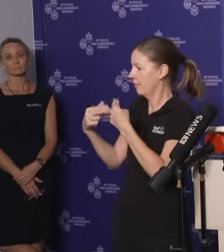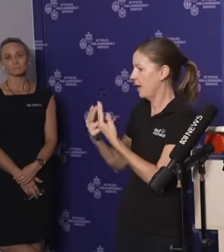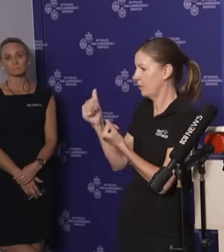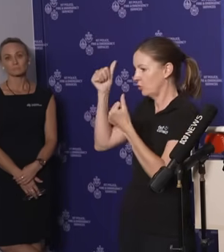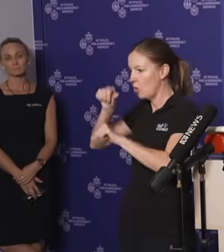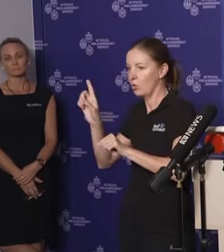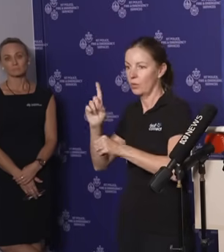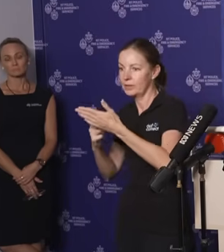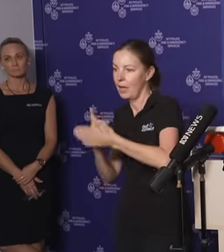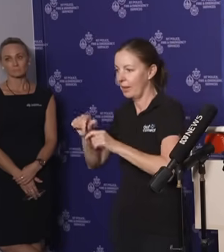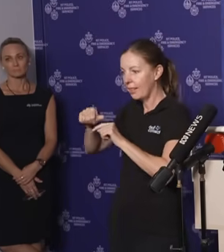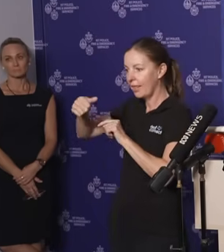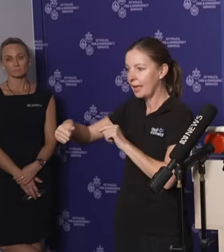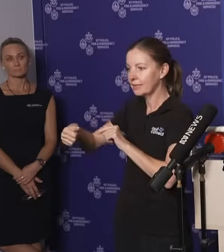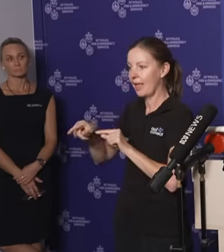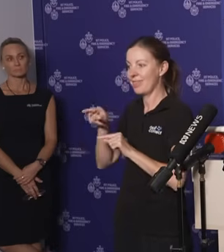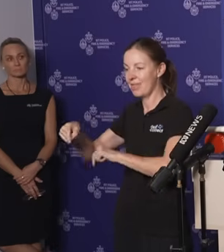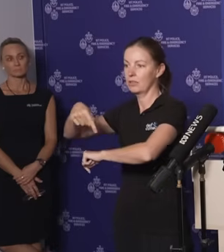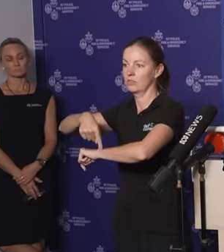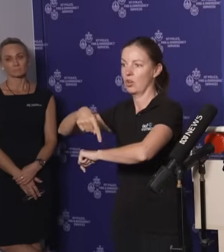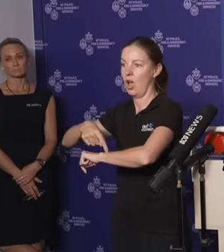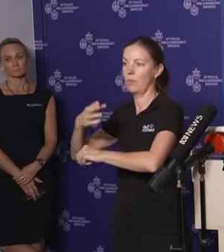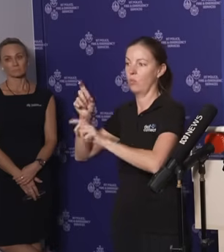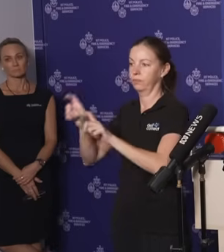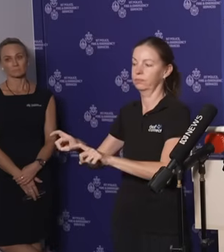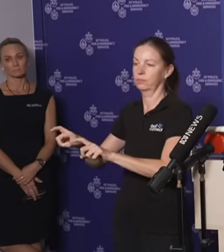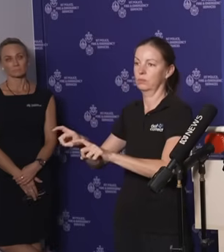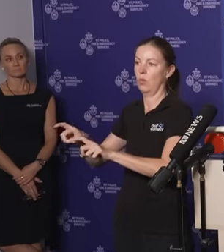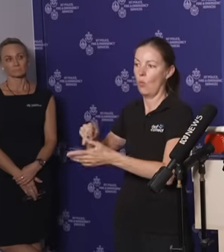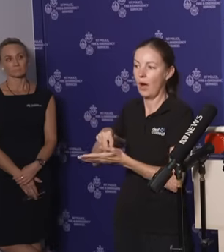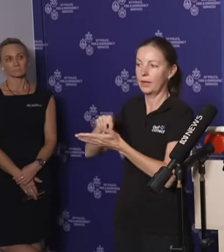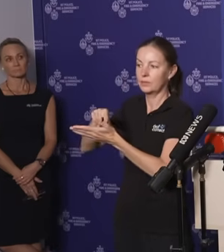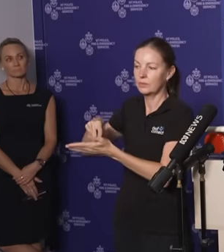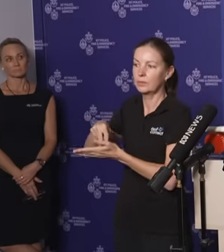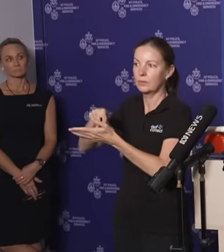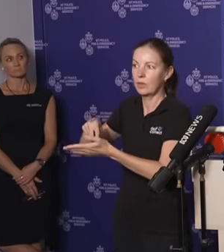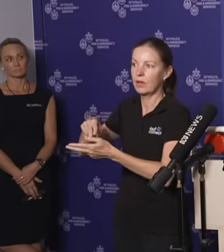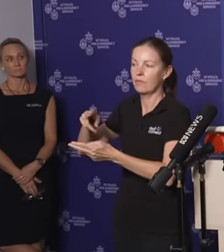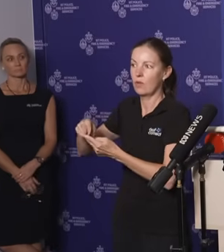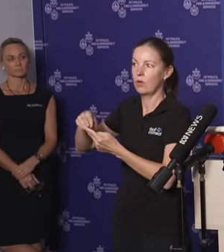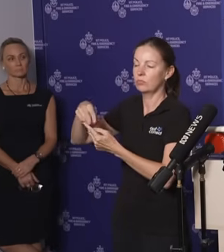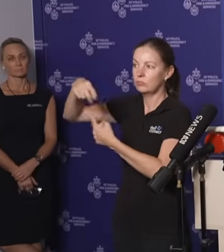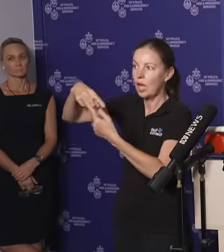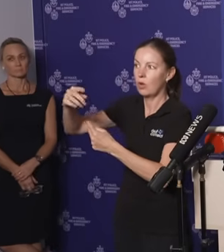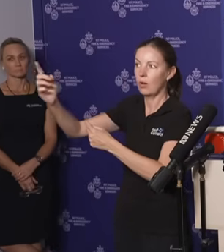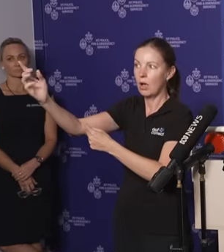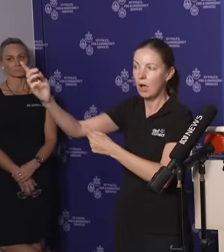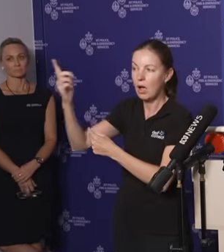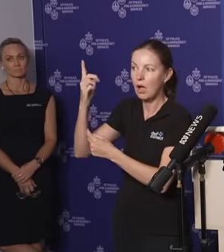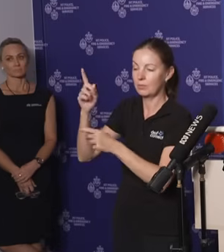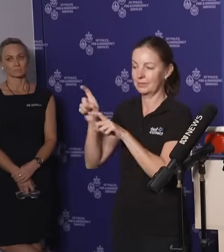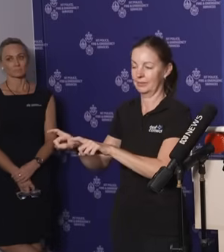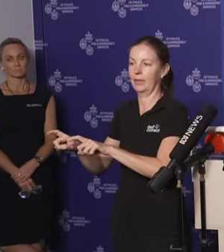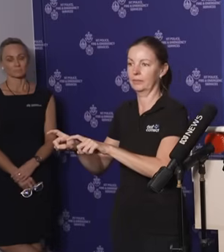exactly what's going to happen next. That is the time to wait for the impact and to stay hunkered down for that period of